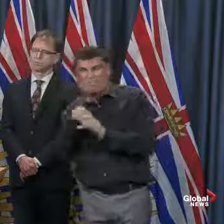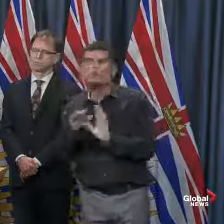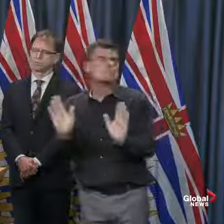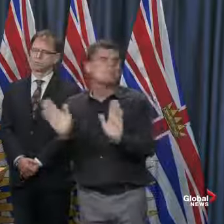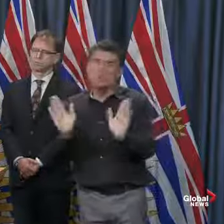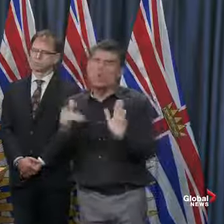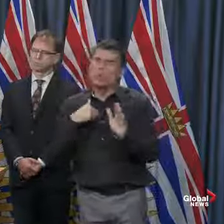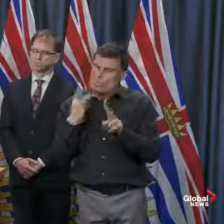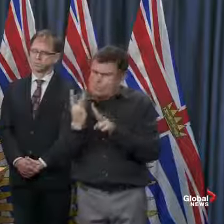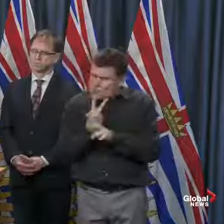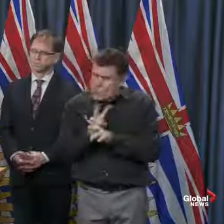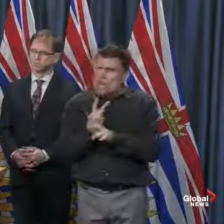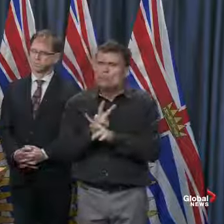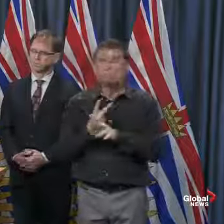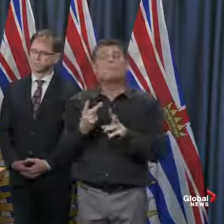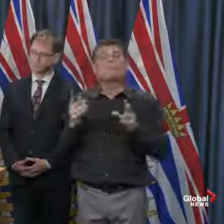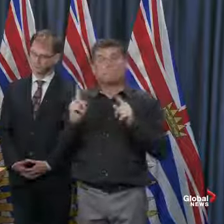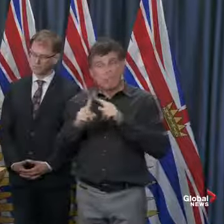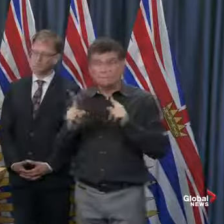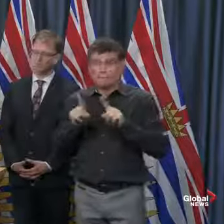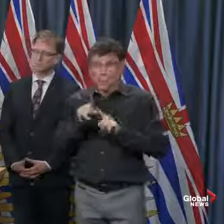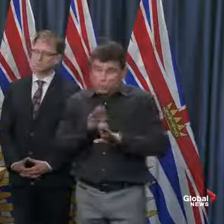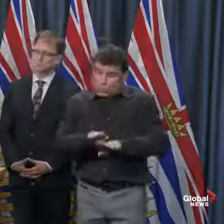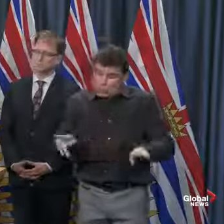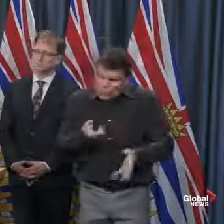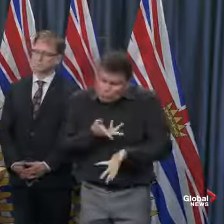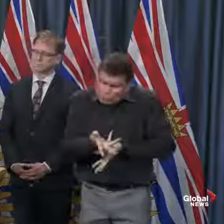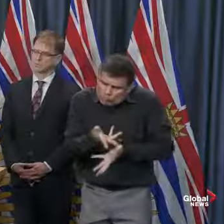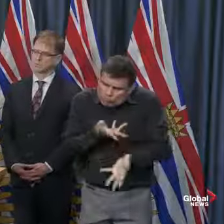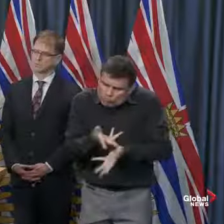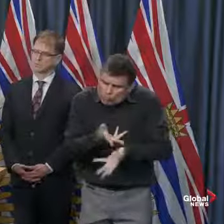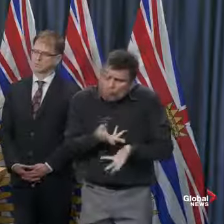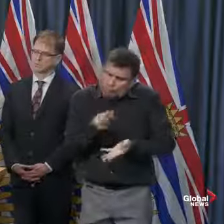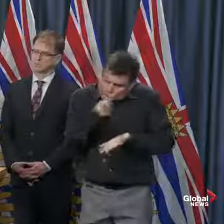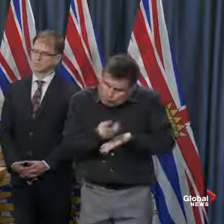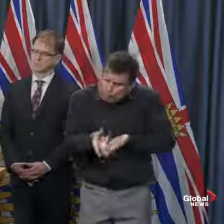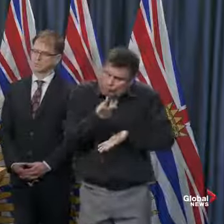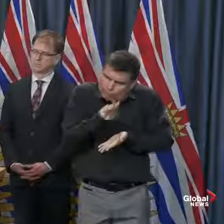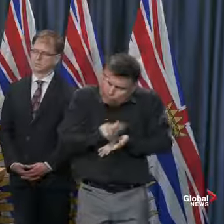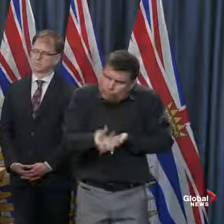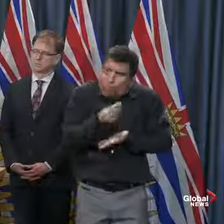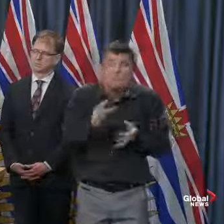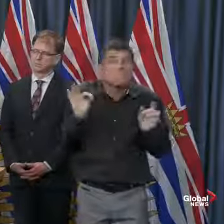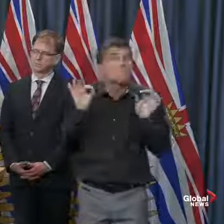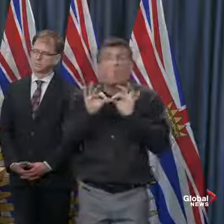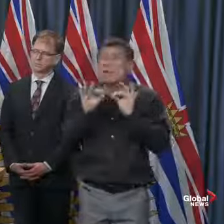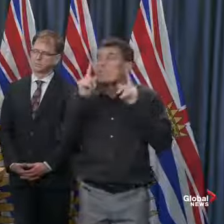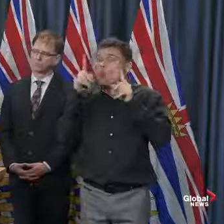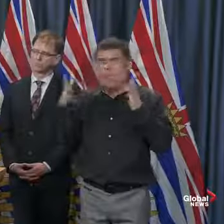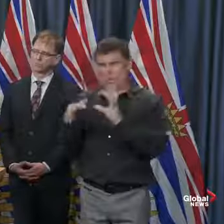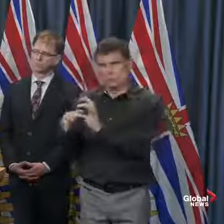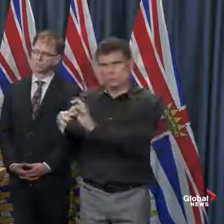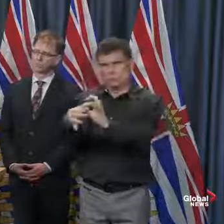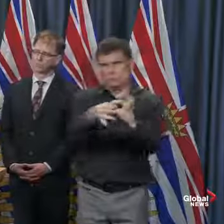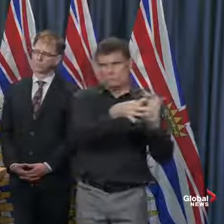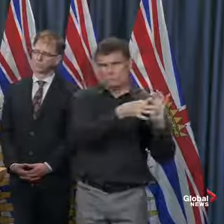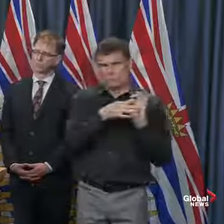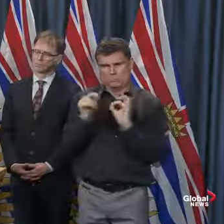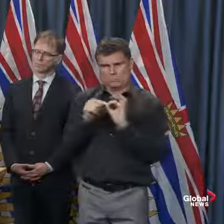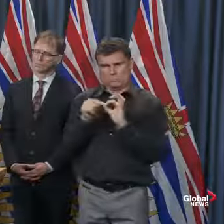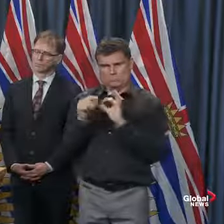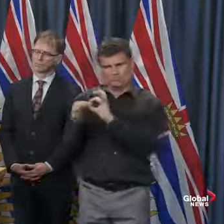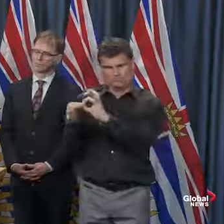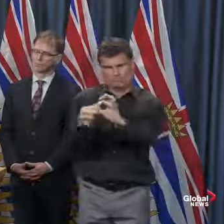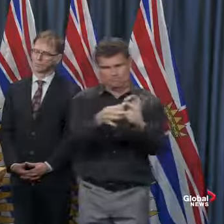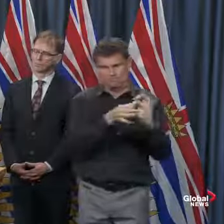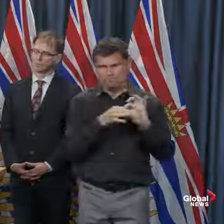that's remotely or whether that's through telephone. And if you're not in isolation, if you're not a contact, it's okay